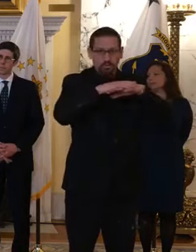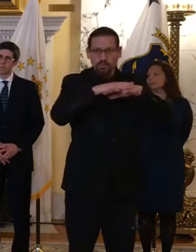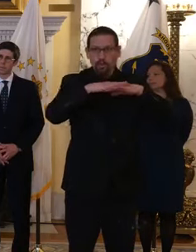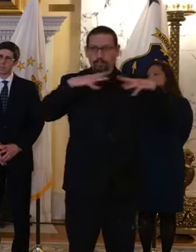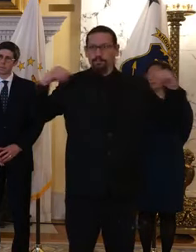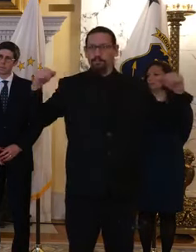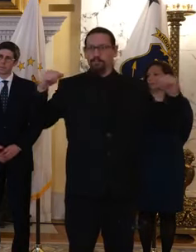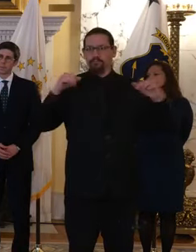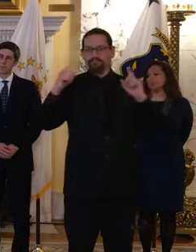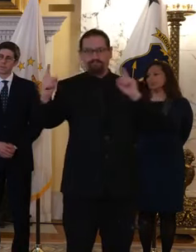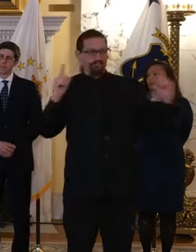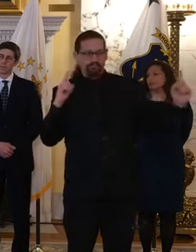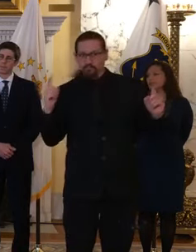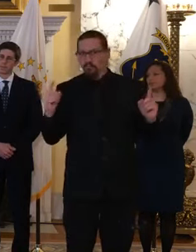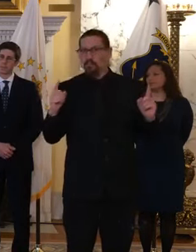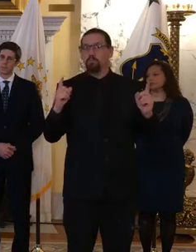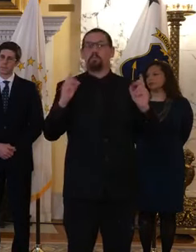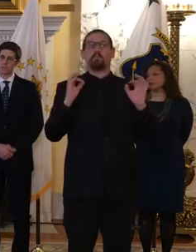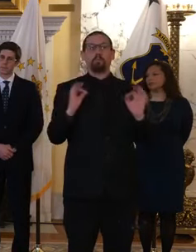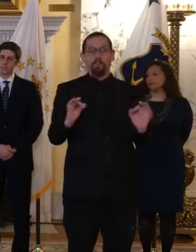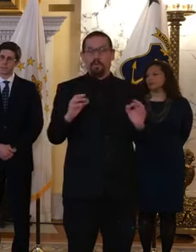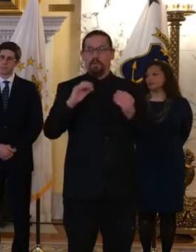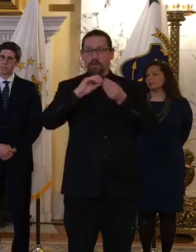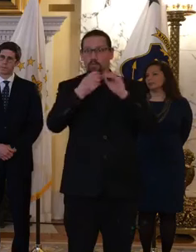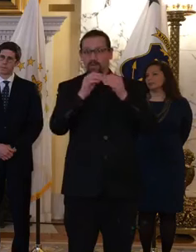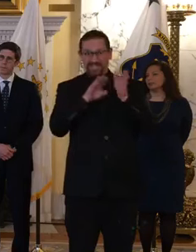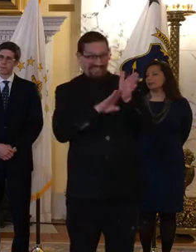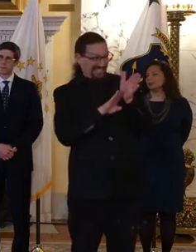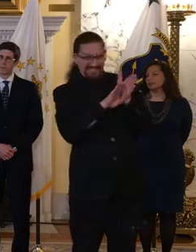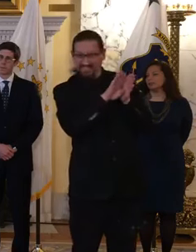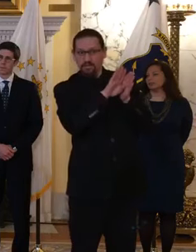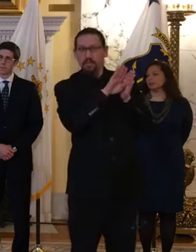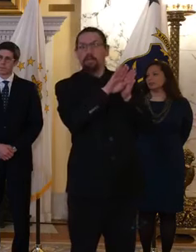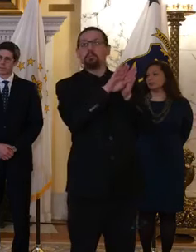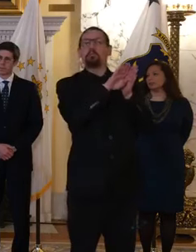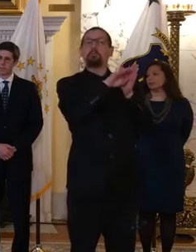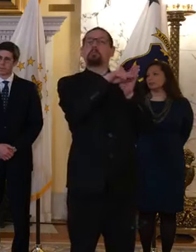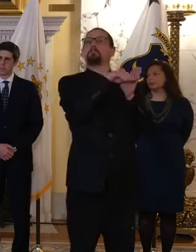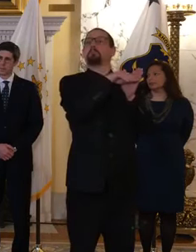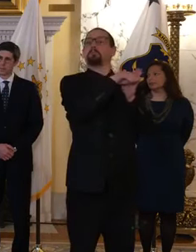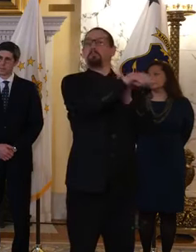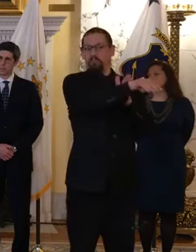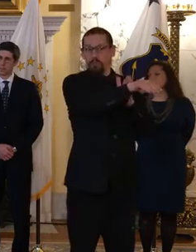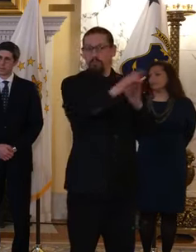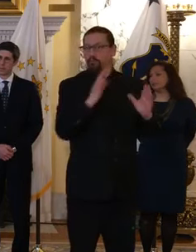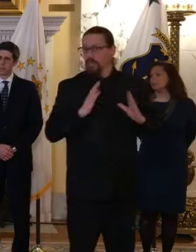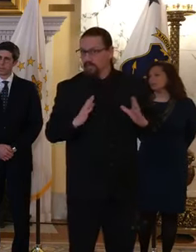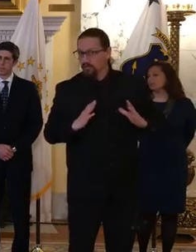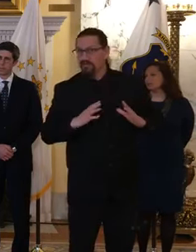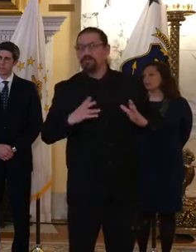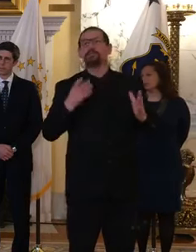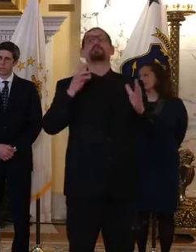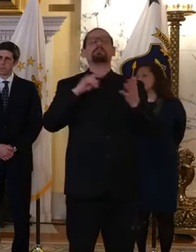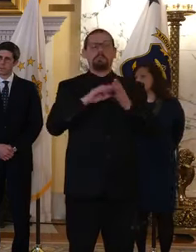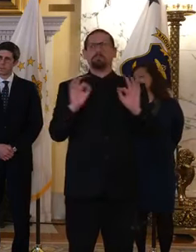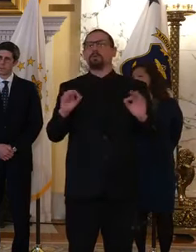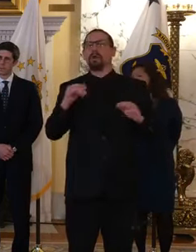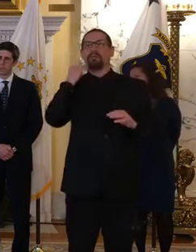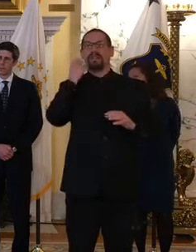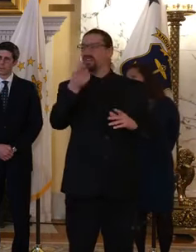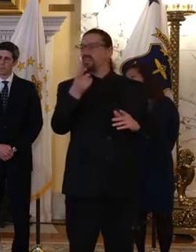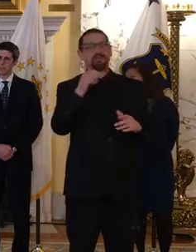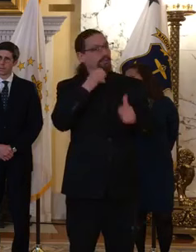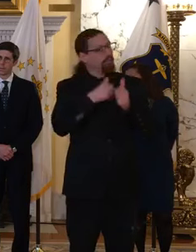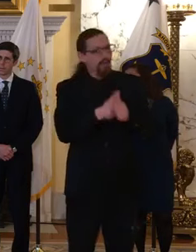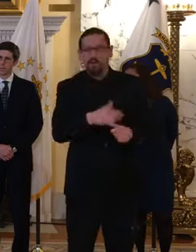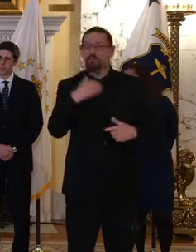spread of the curve. If we don't, then it's just going to be more difficult, take longer. Before reopening the economy, I would want to